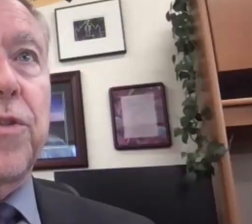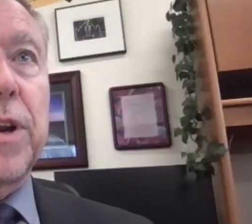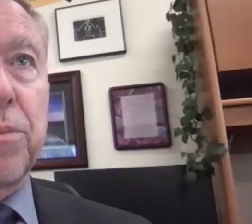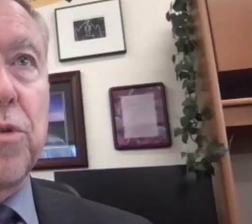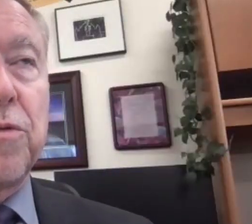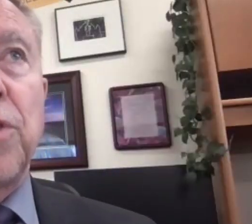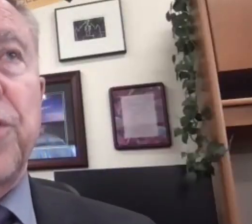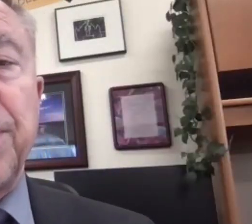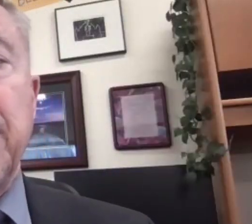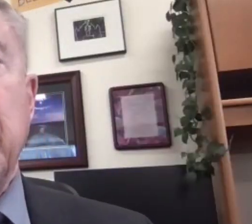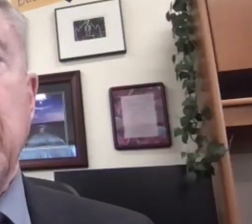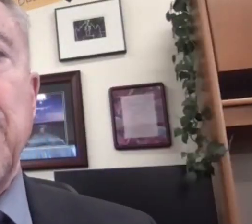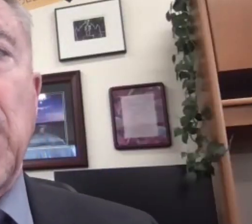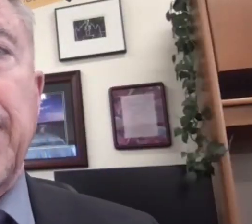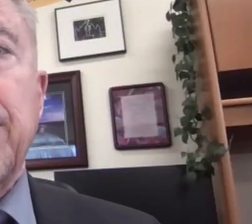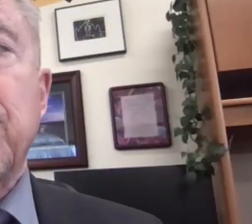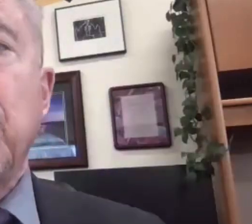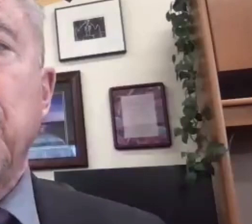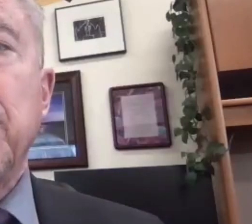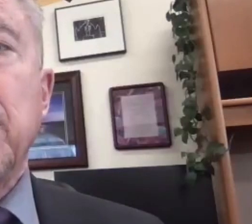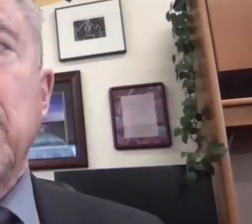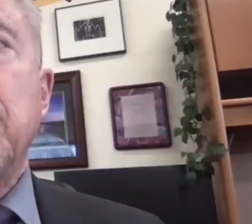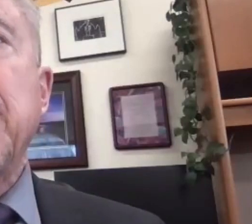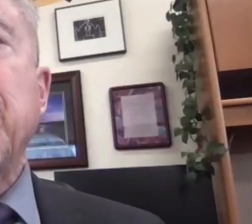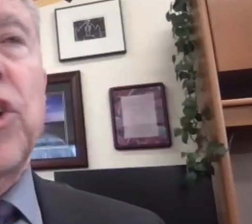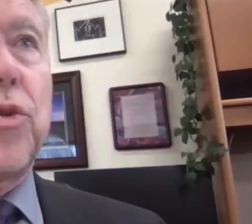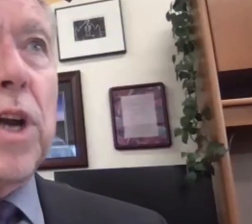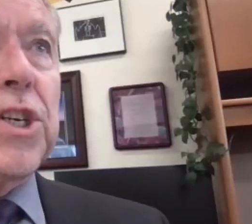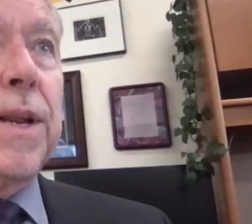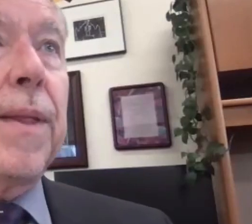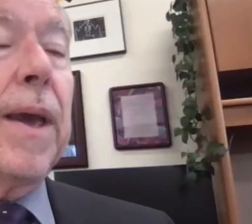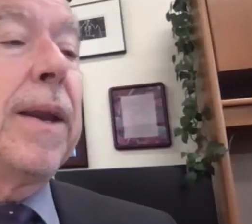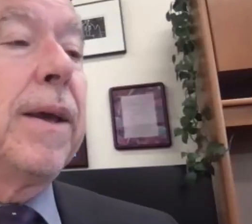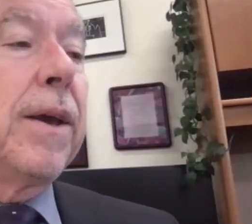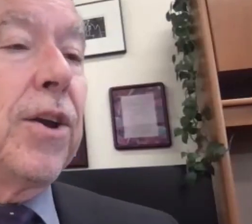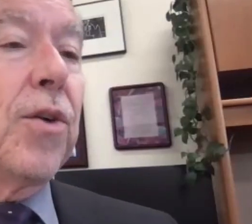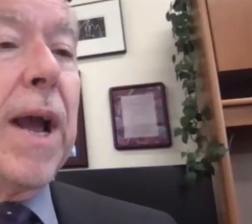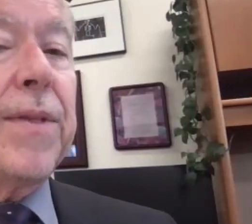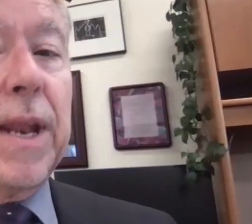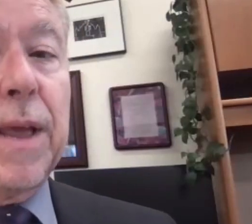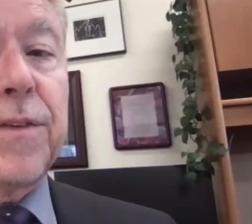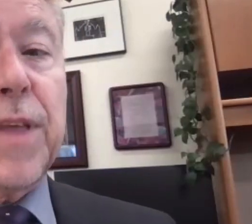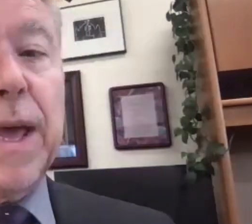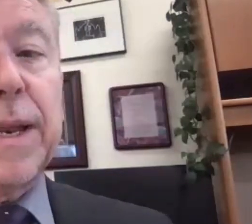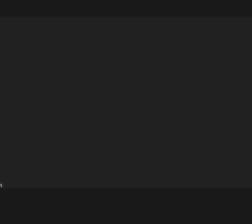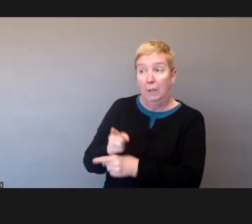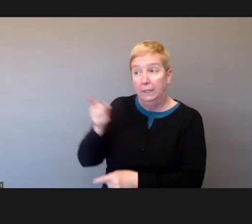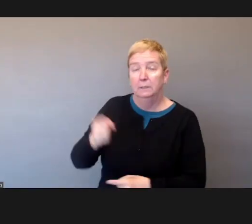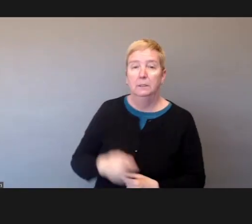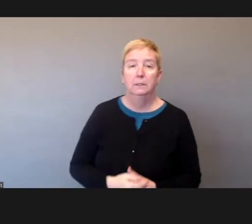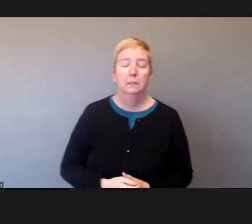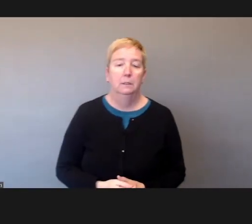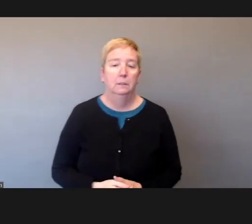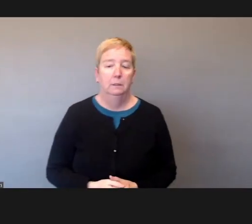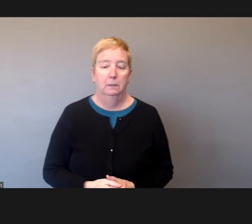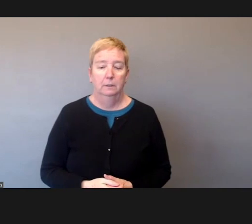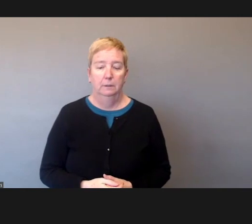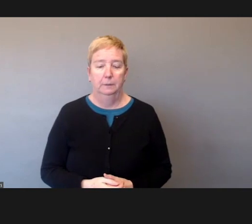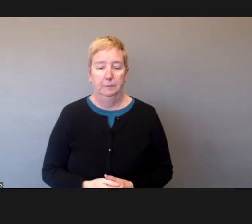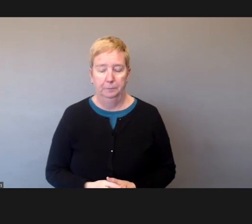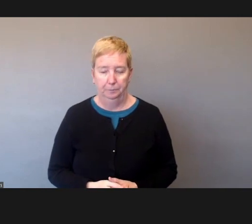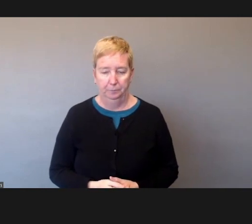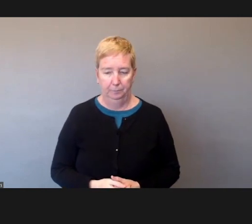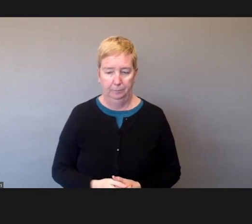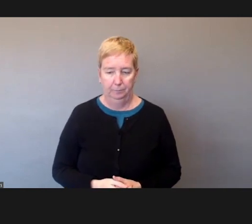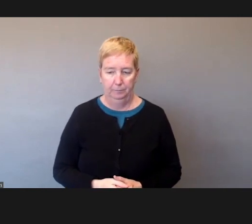various reviews and approvals and the like. So, but that's a good question. And you're right that as that, I think there's,